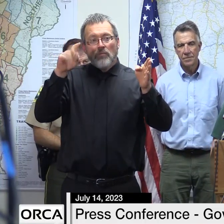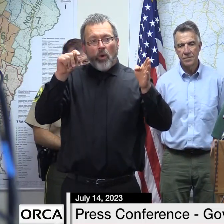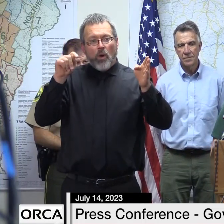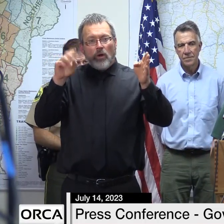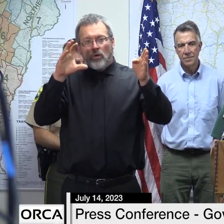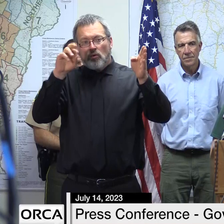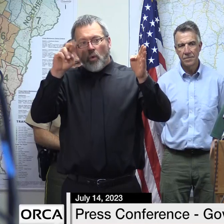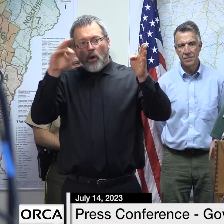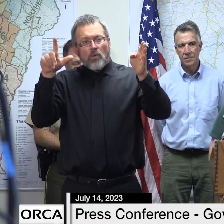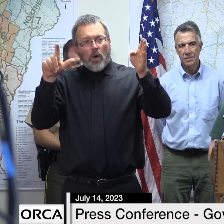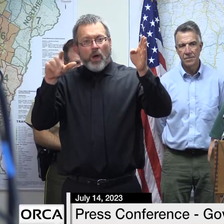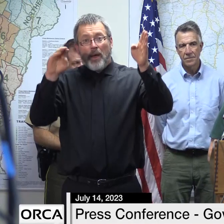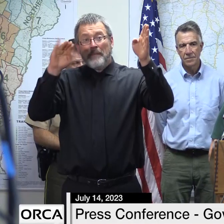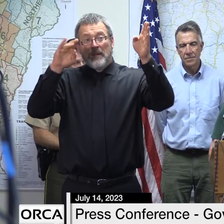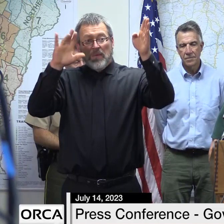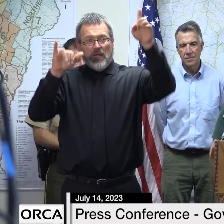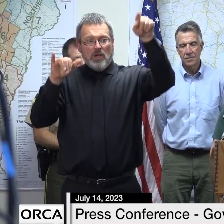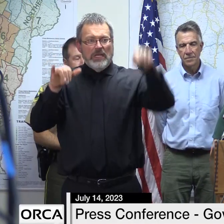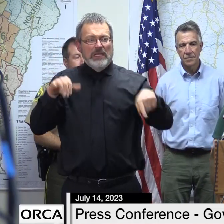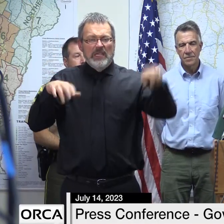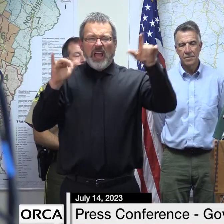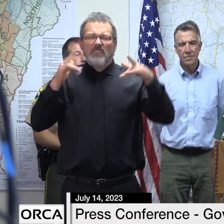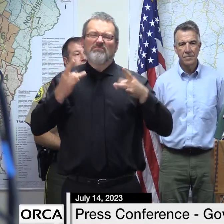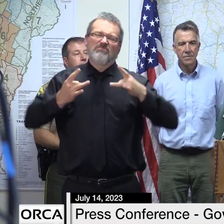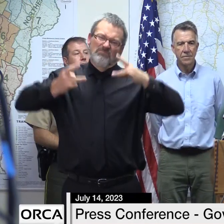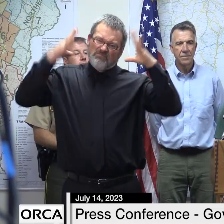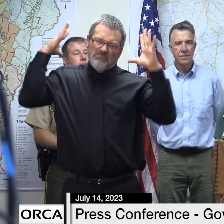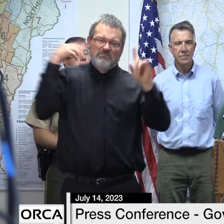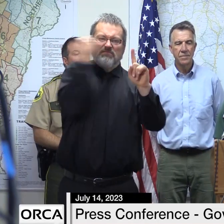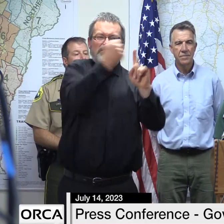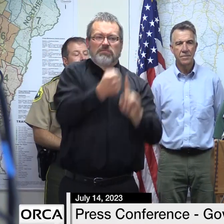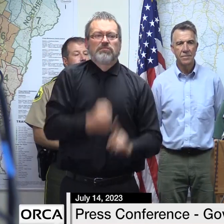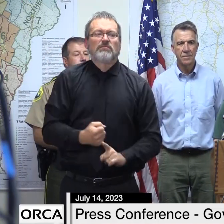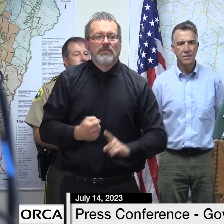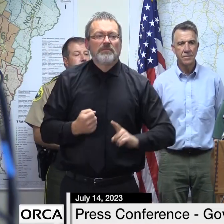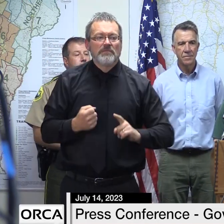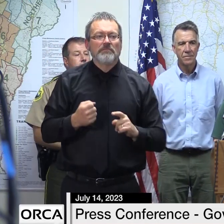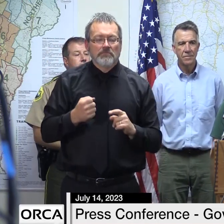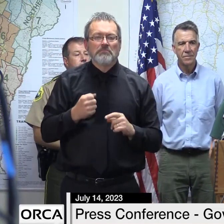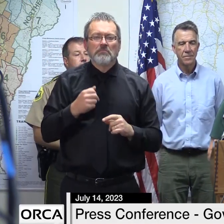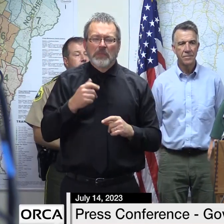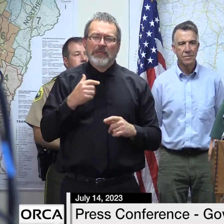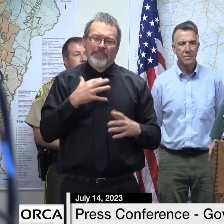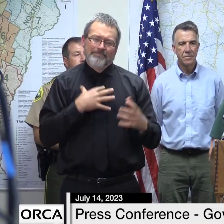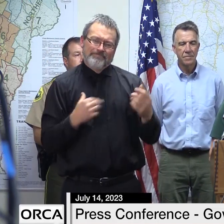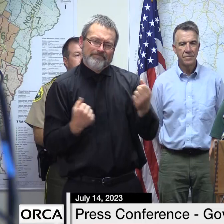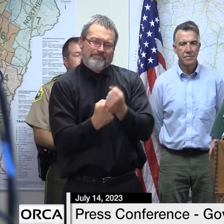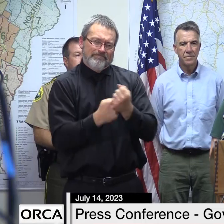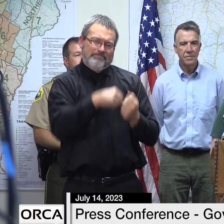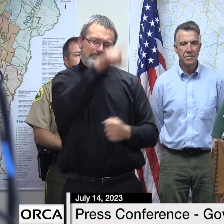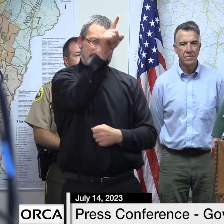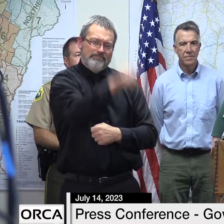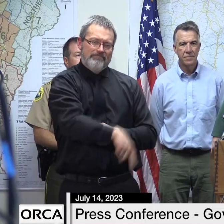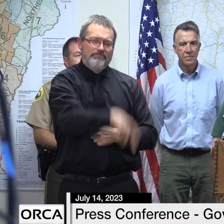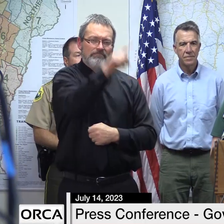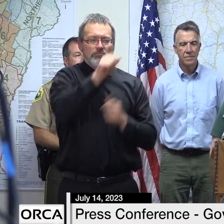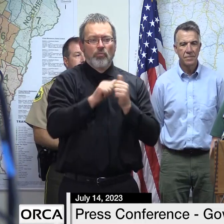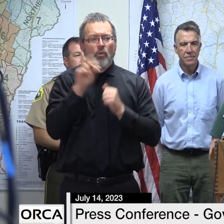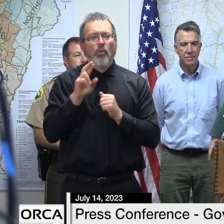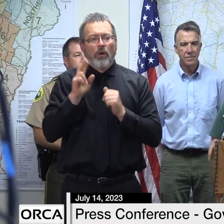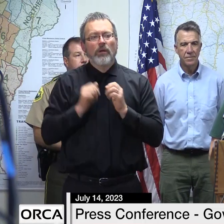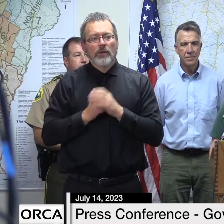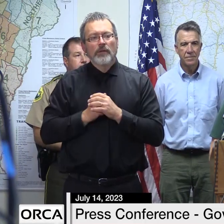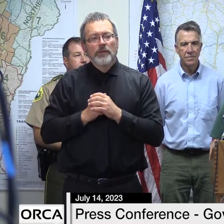were hit hard last night. And let's remember that we're all in this together. We're beginning the work of understanding the